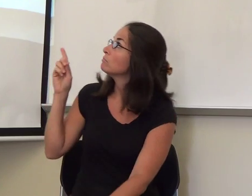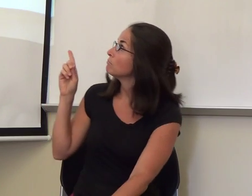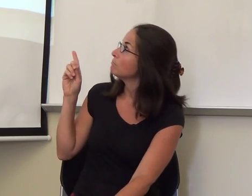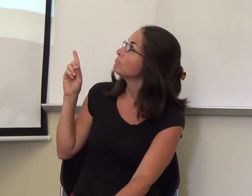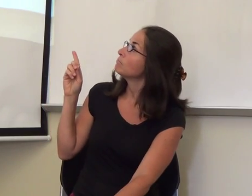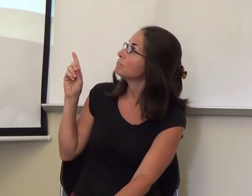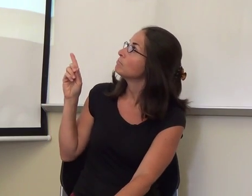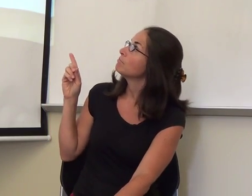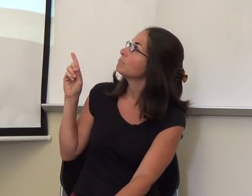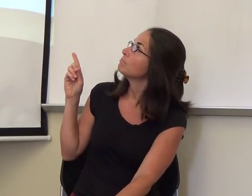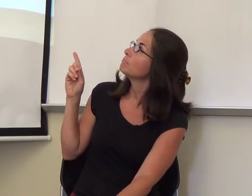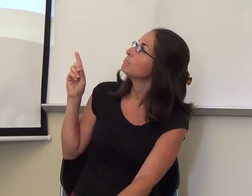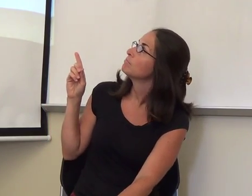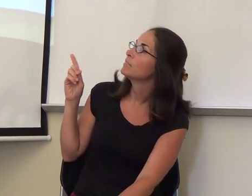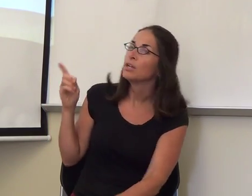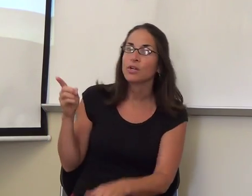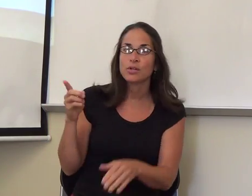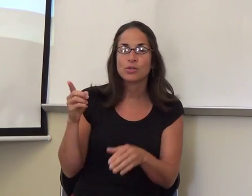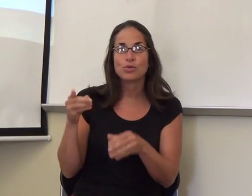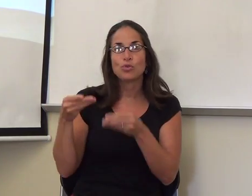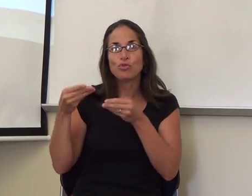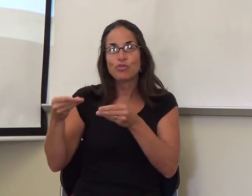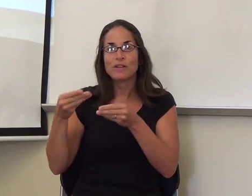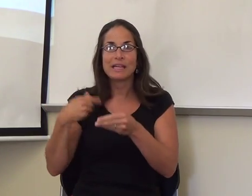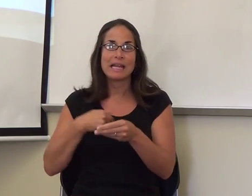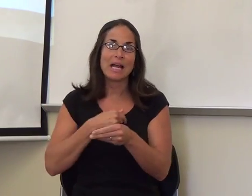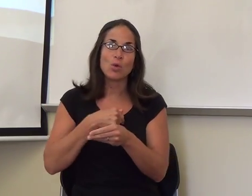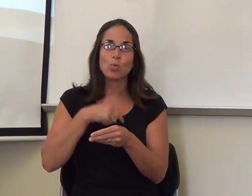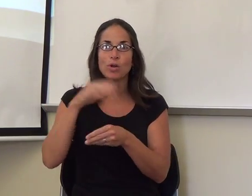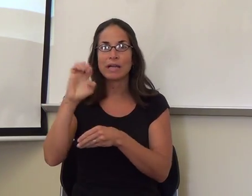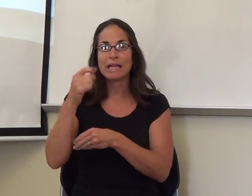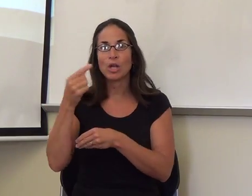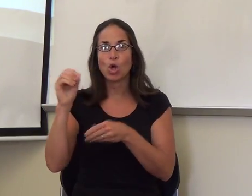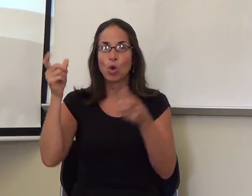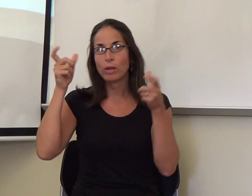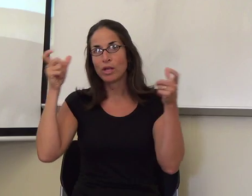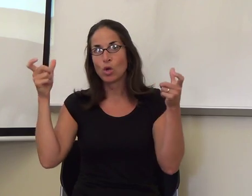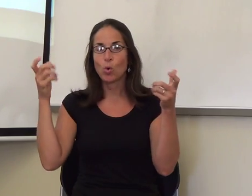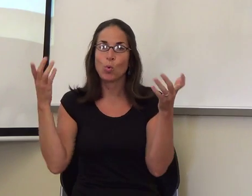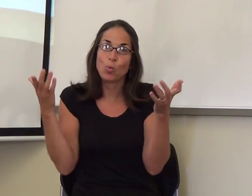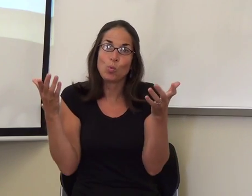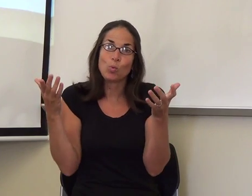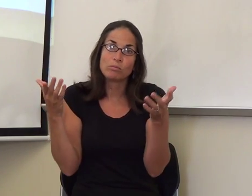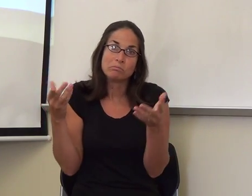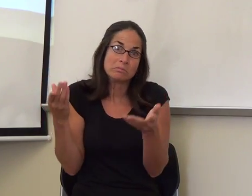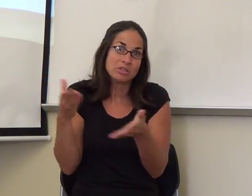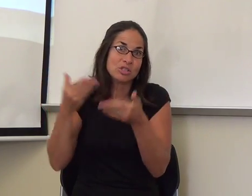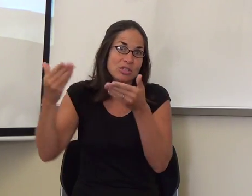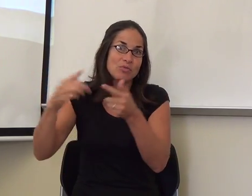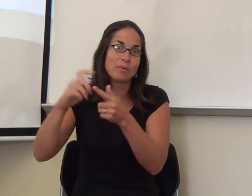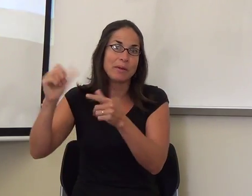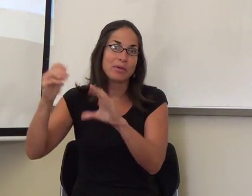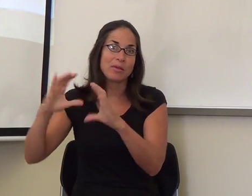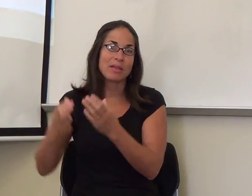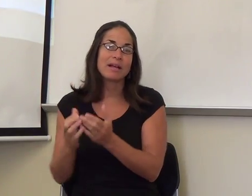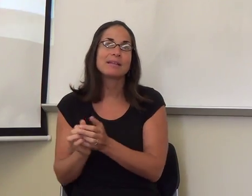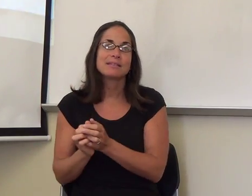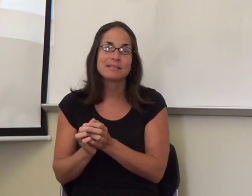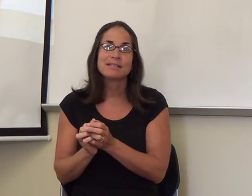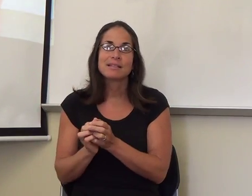okay, to feed our egos is why we buy things. That's So, the I suggestion have a from me. question. And that person, Christina, now